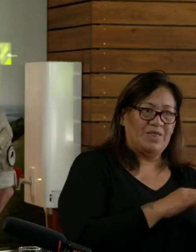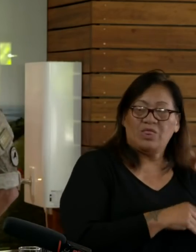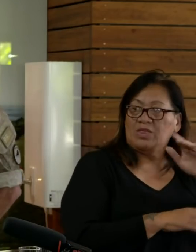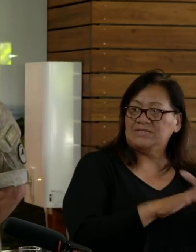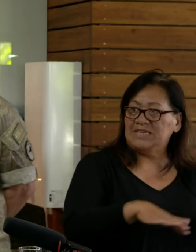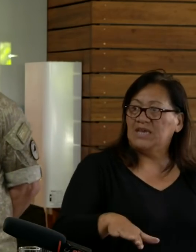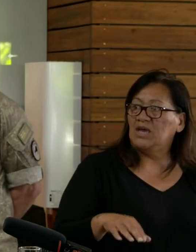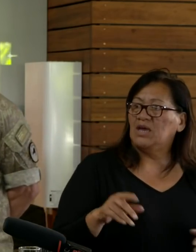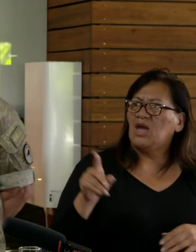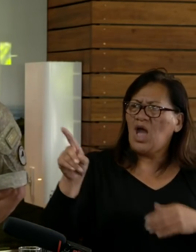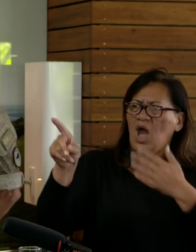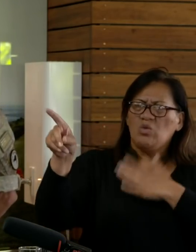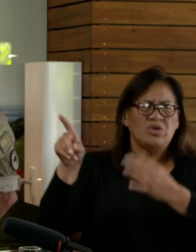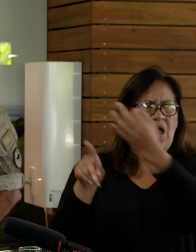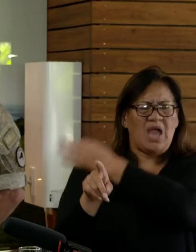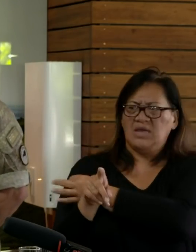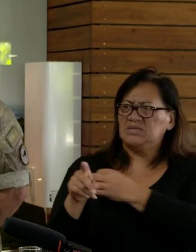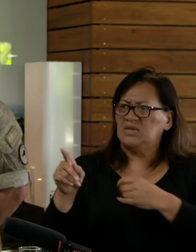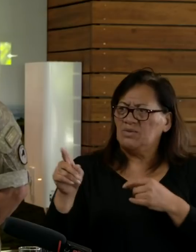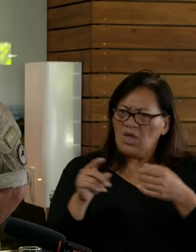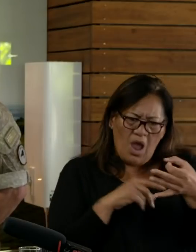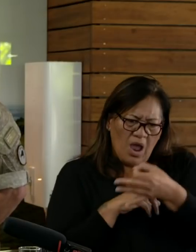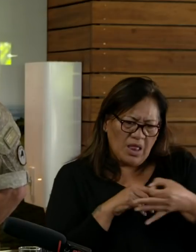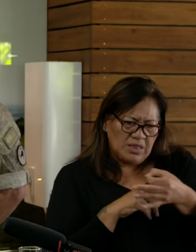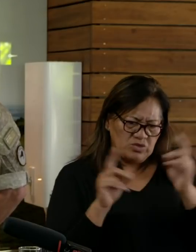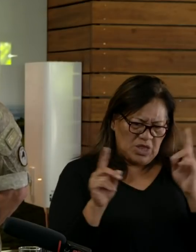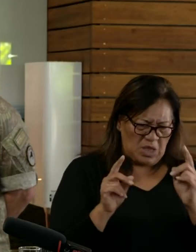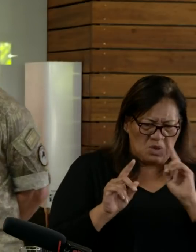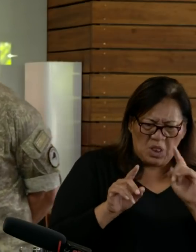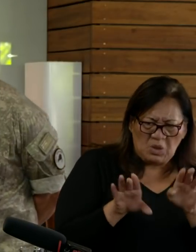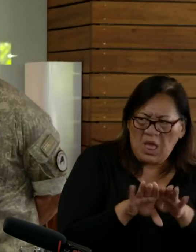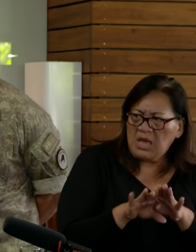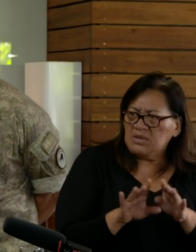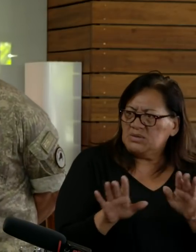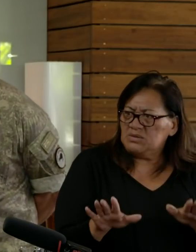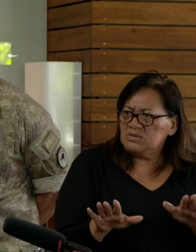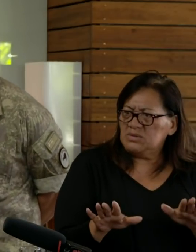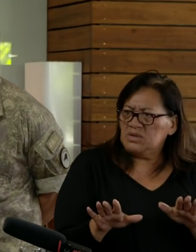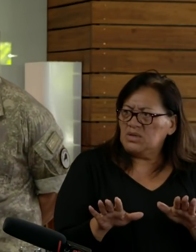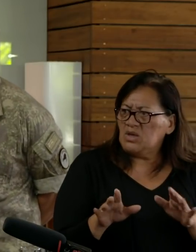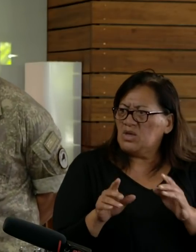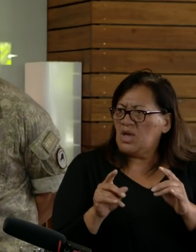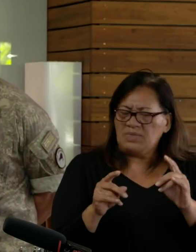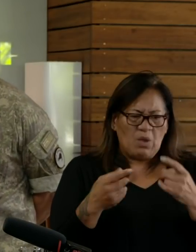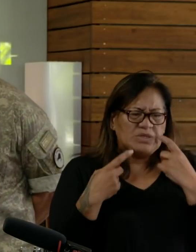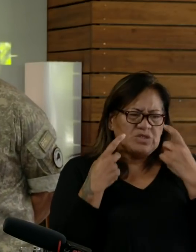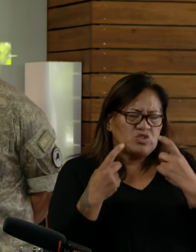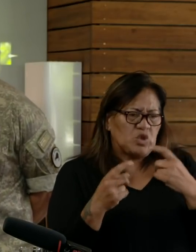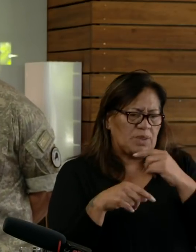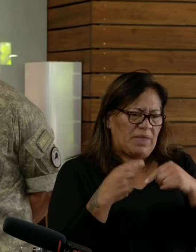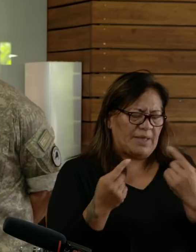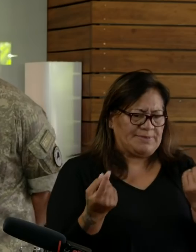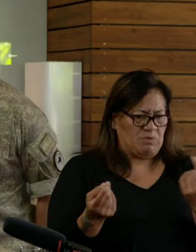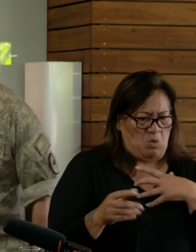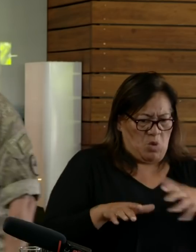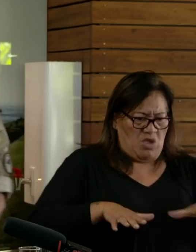I ask the Colonel, please, what were the conditions on the island today for those that were there? Like there was concern about